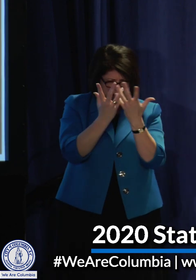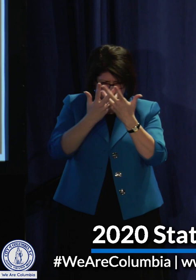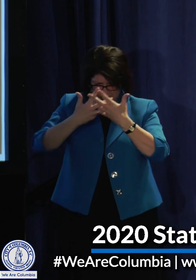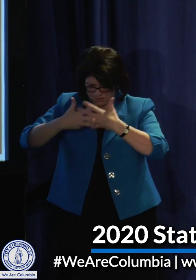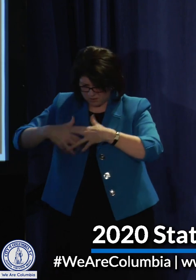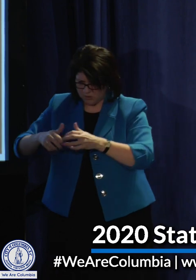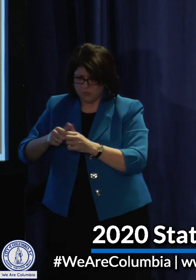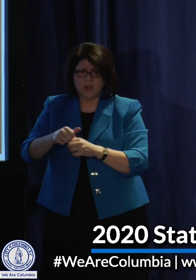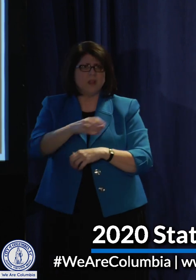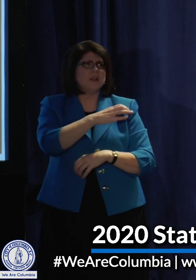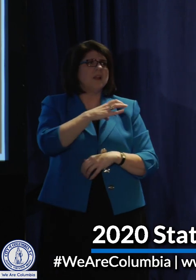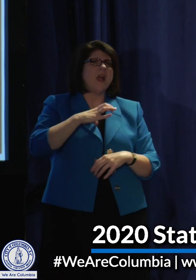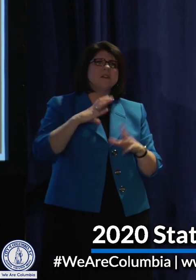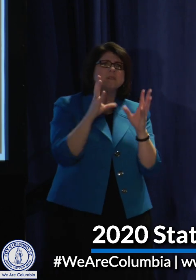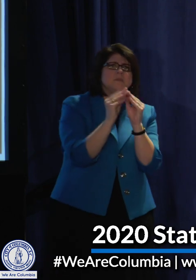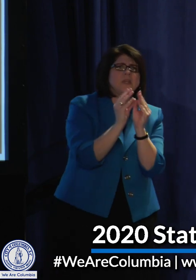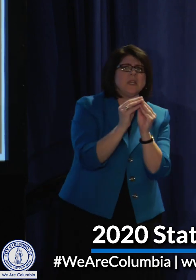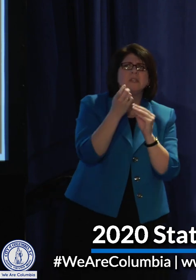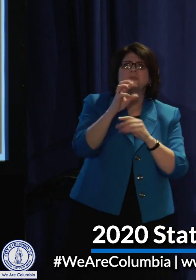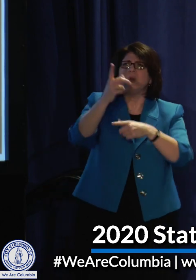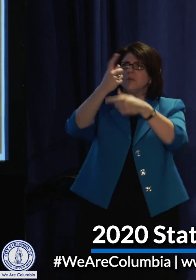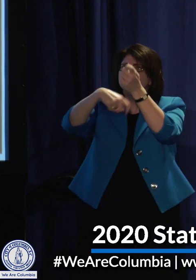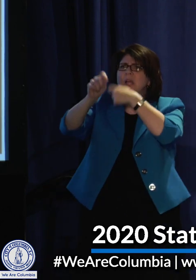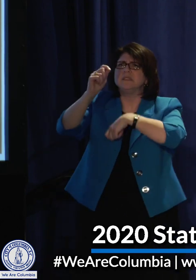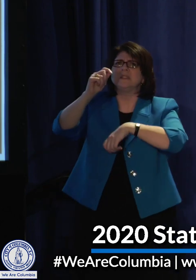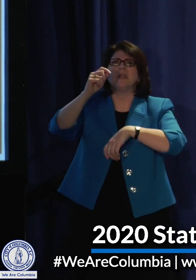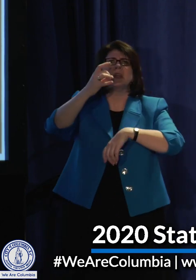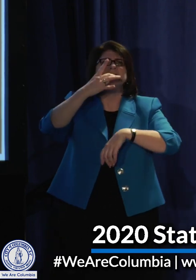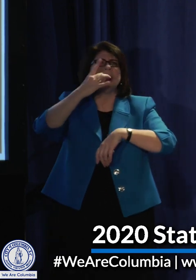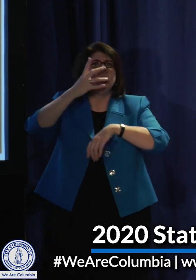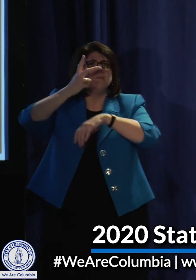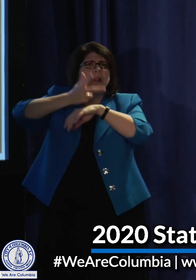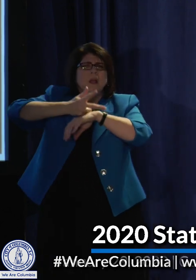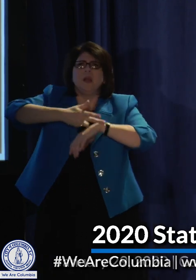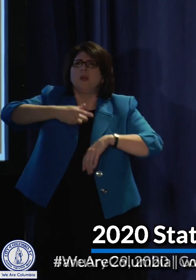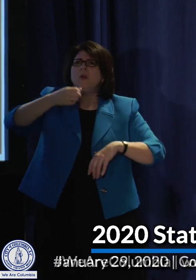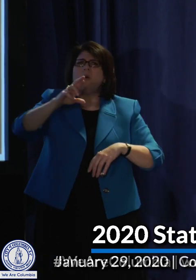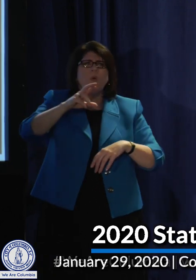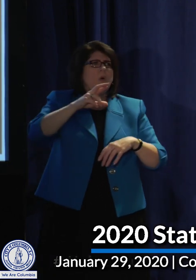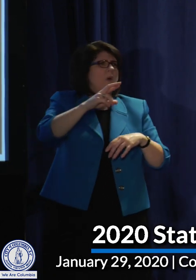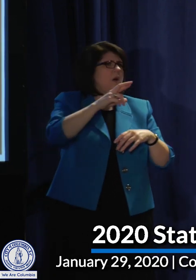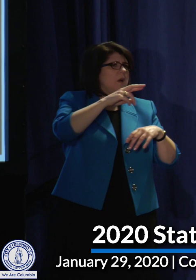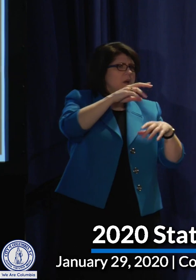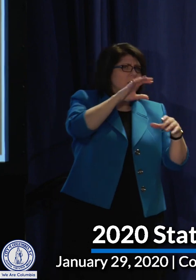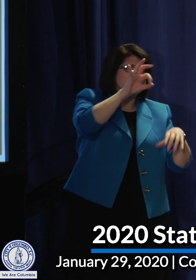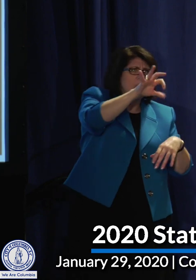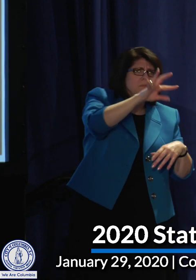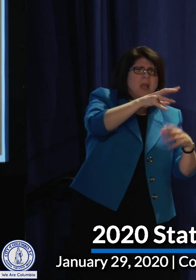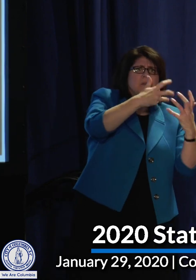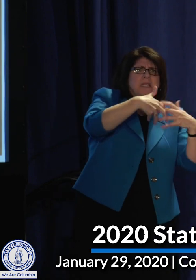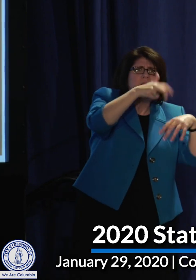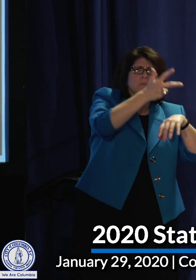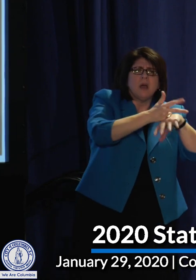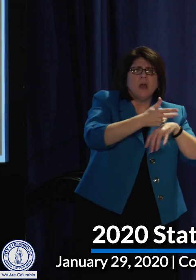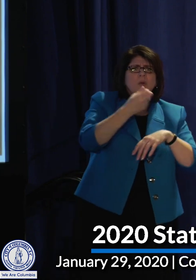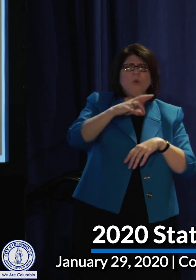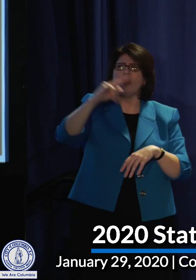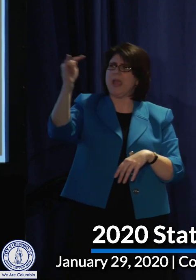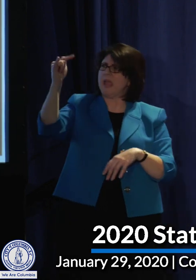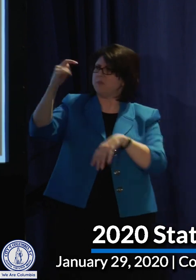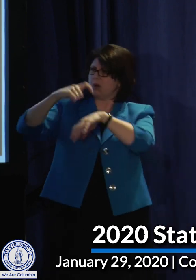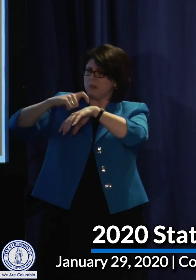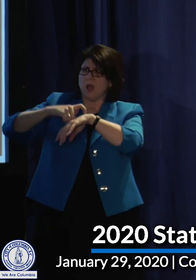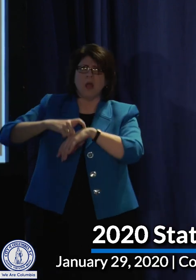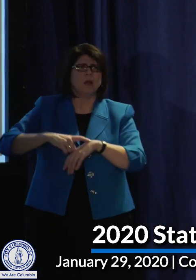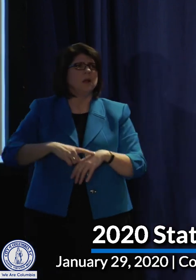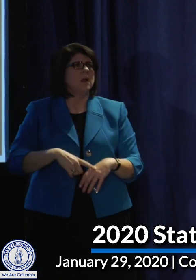meetings, or the replacement of streetlights, or parking meters, or artwork at the airport. There